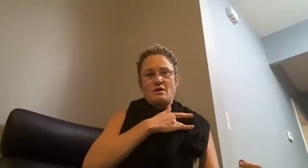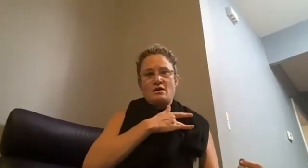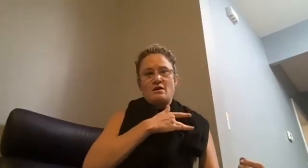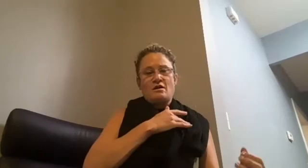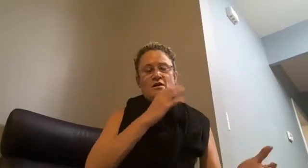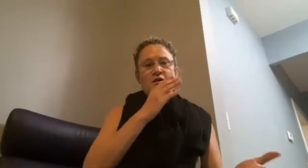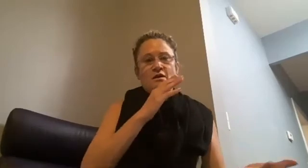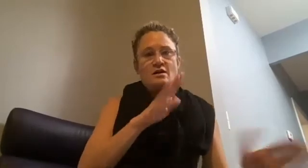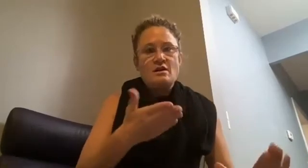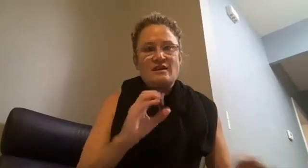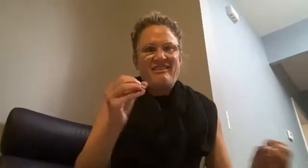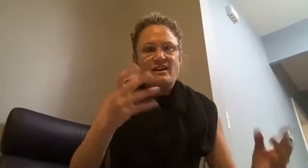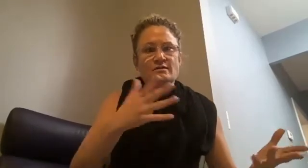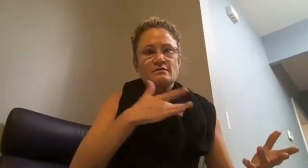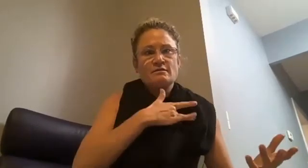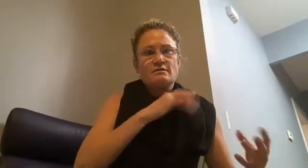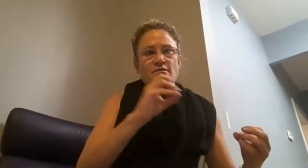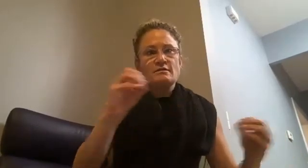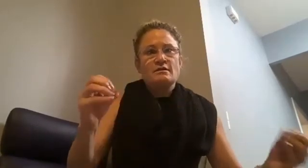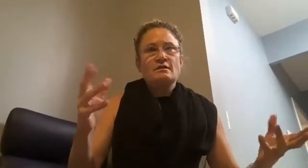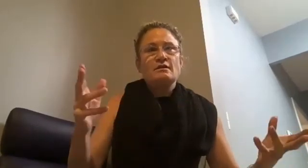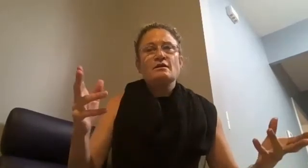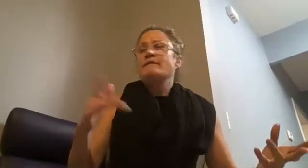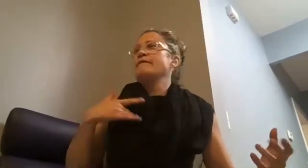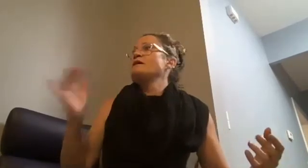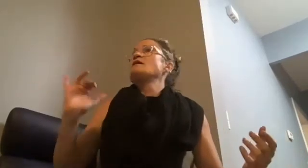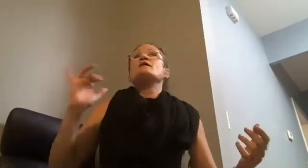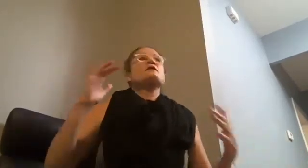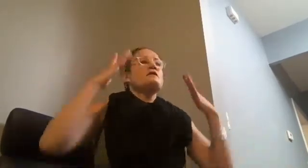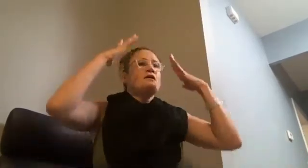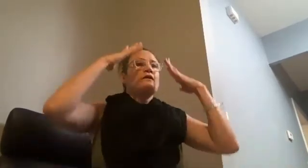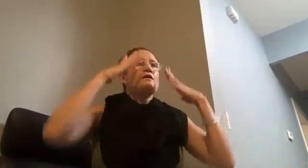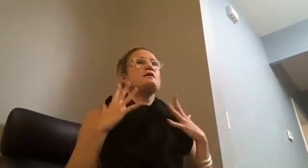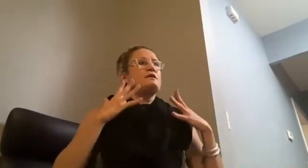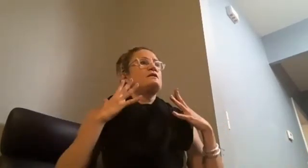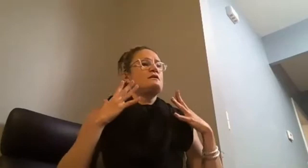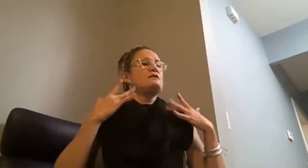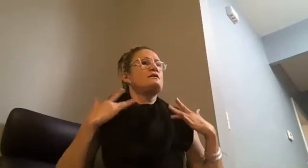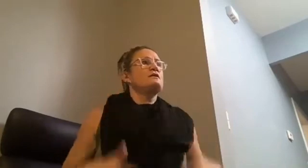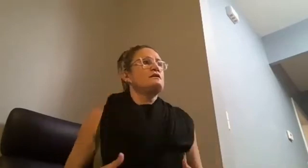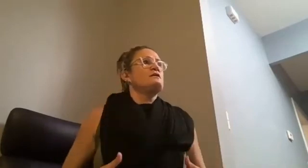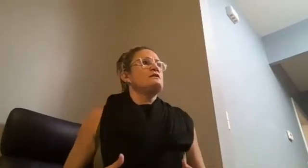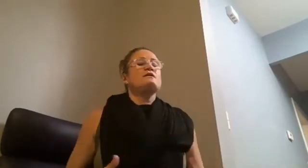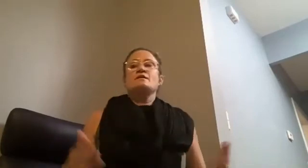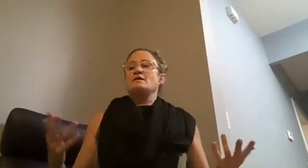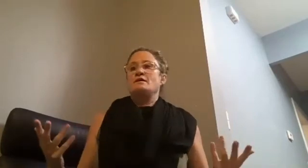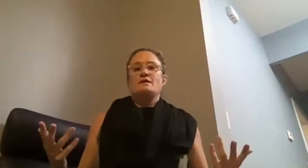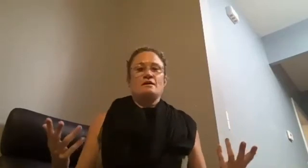it felt like I just left my body and was like looking at myself, and it was like, there is a guy who just got emotionally